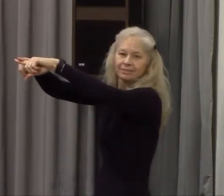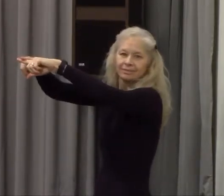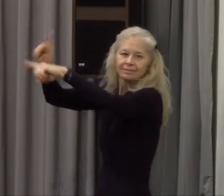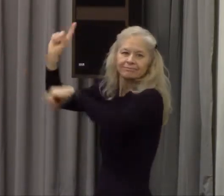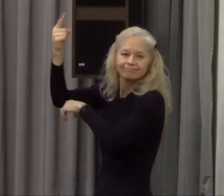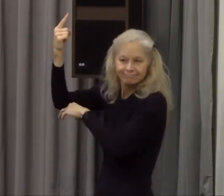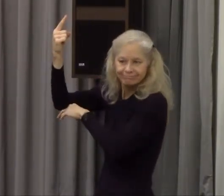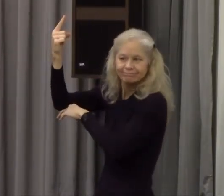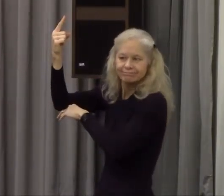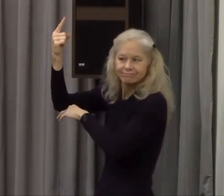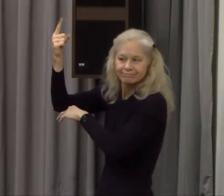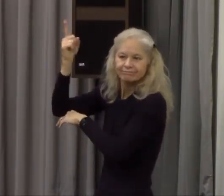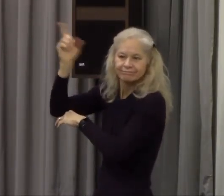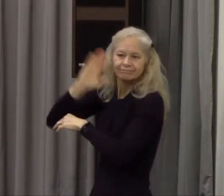He came with divine preparation.